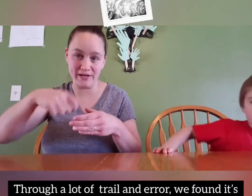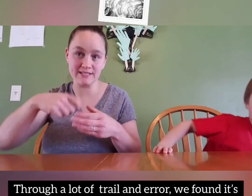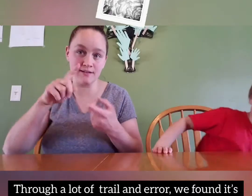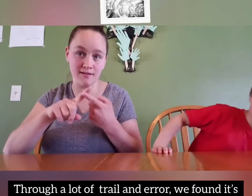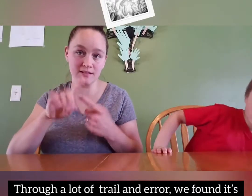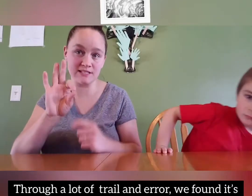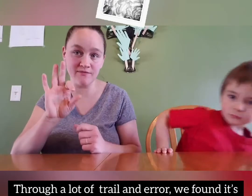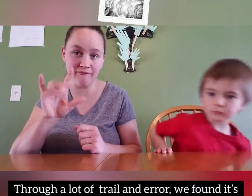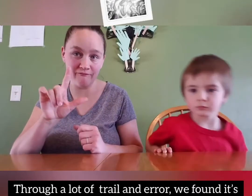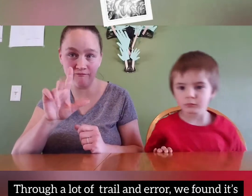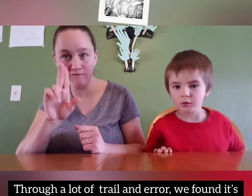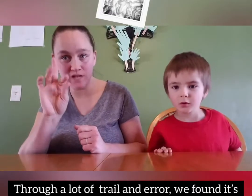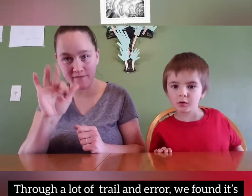until it's fluffy.